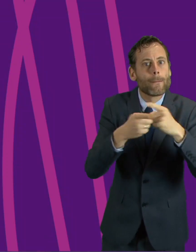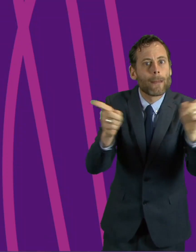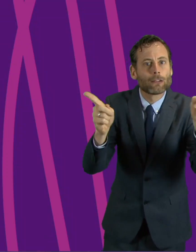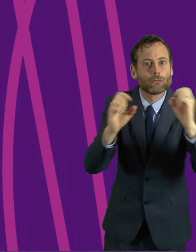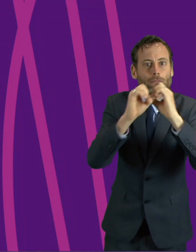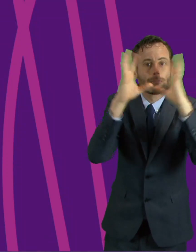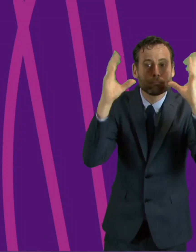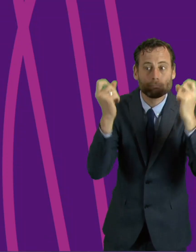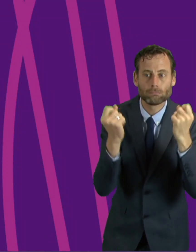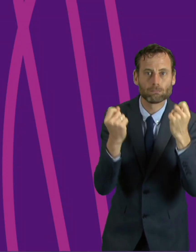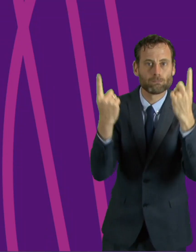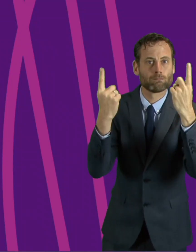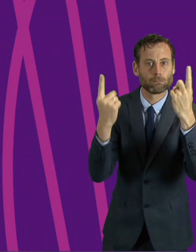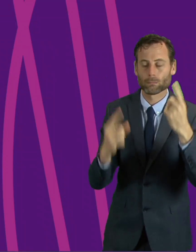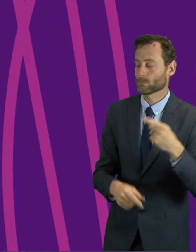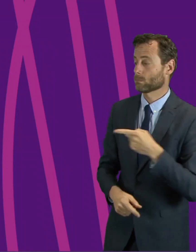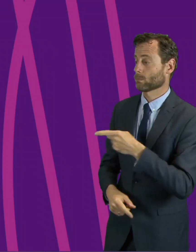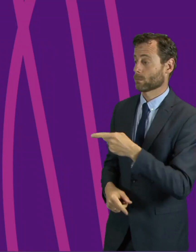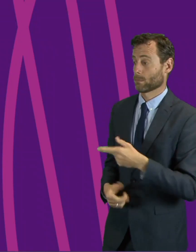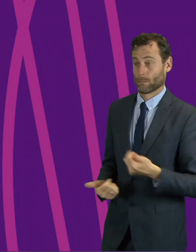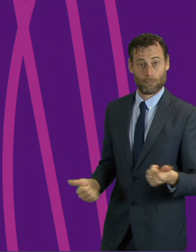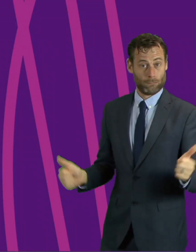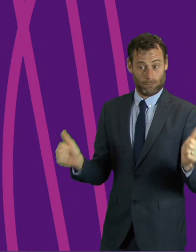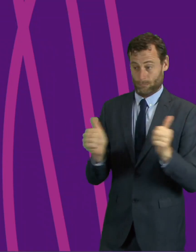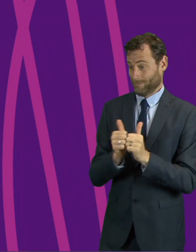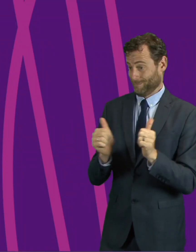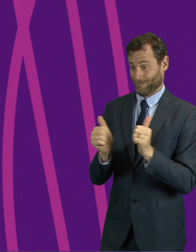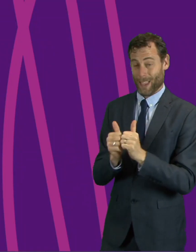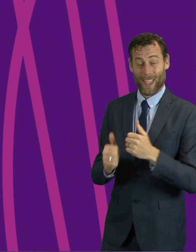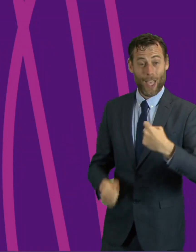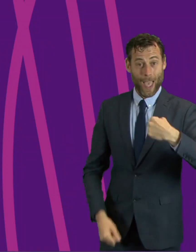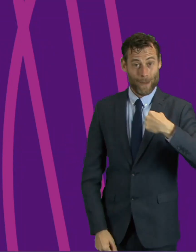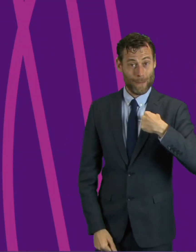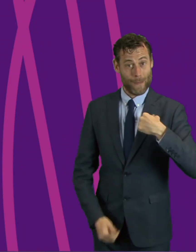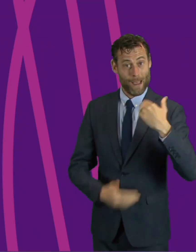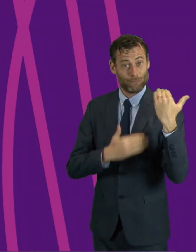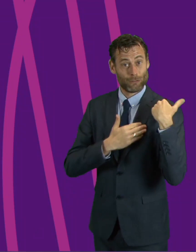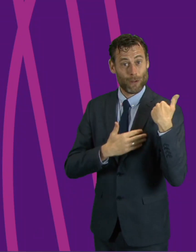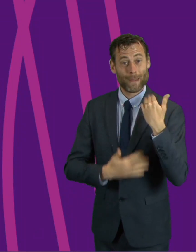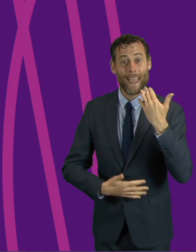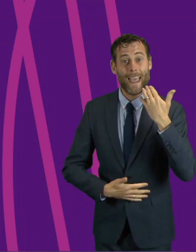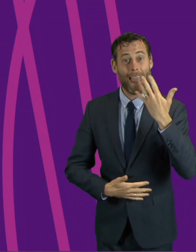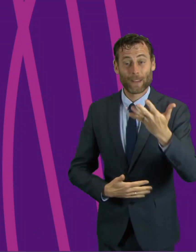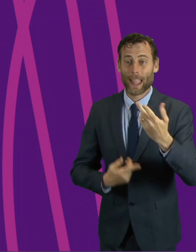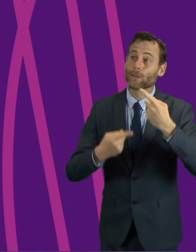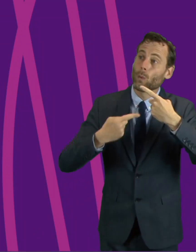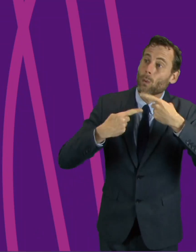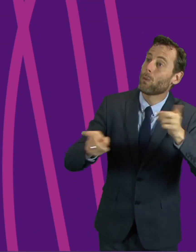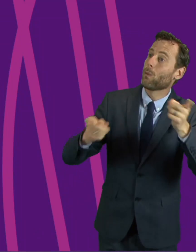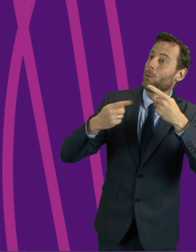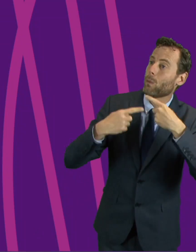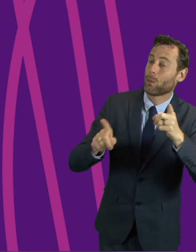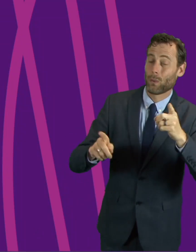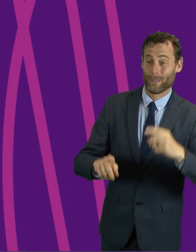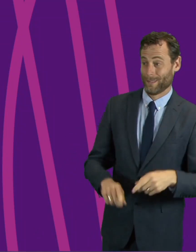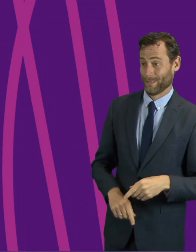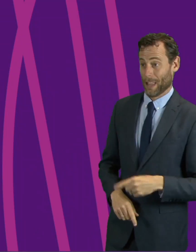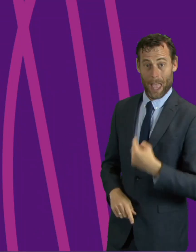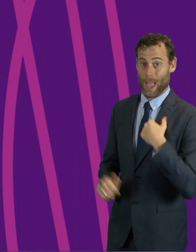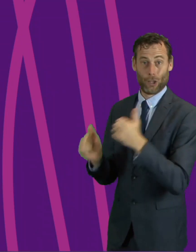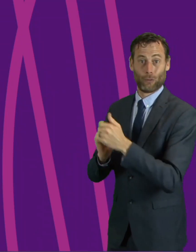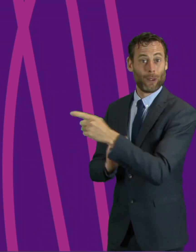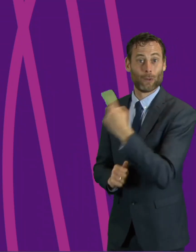As one of the people that has to deliver this message on a daily basis, nobody needs to convince me about the importance of clarity